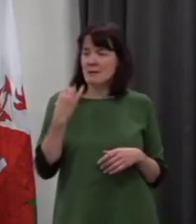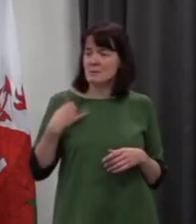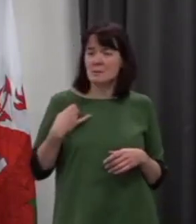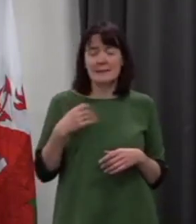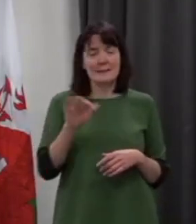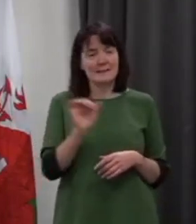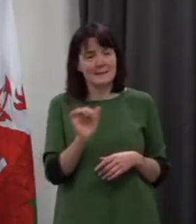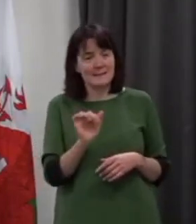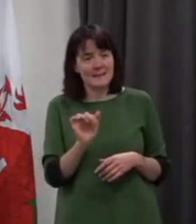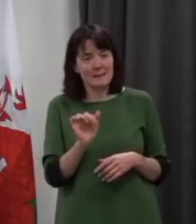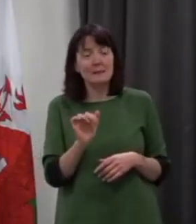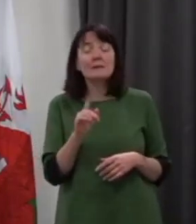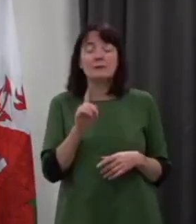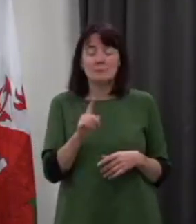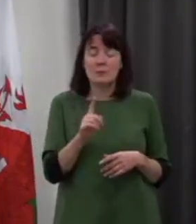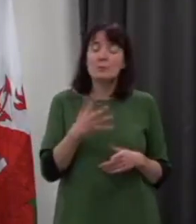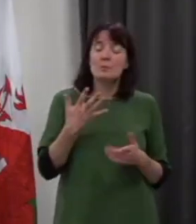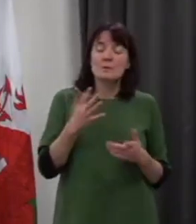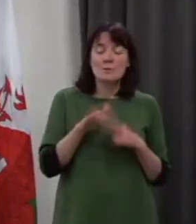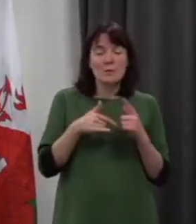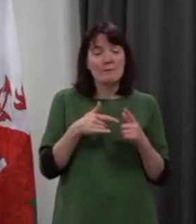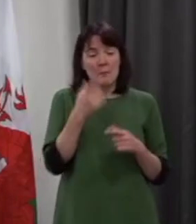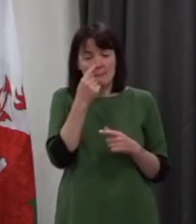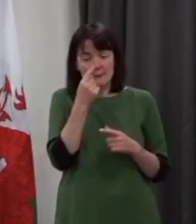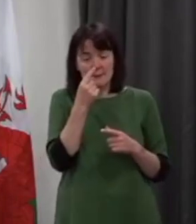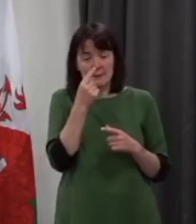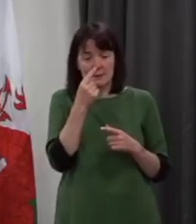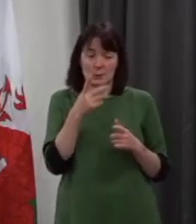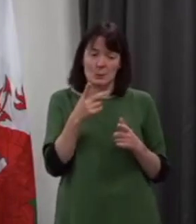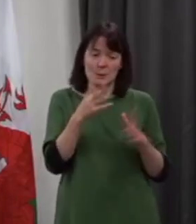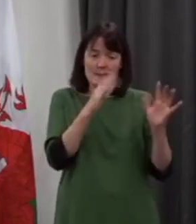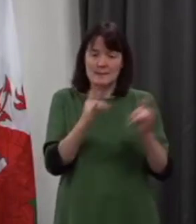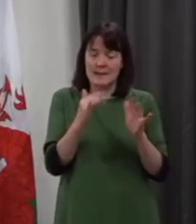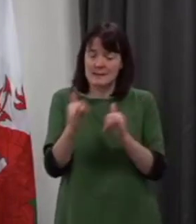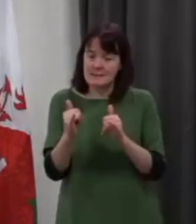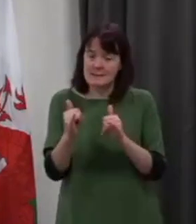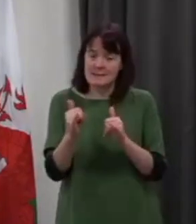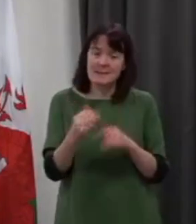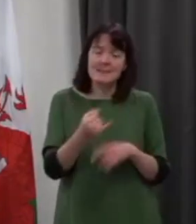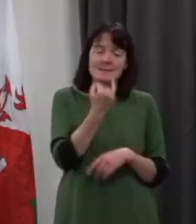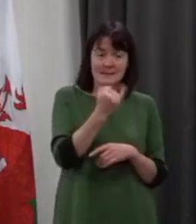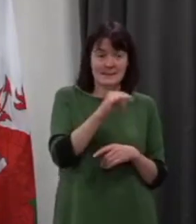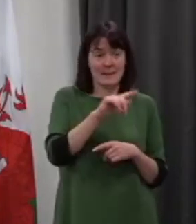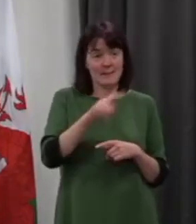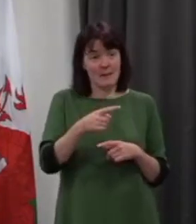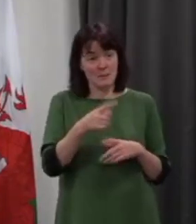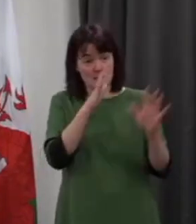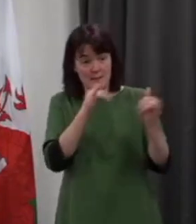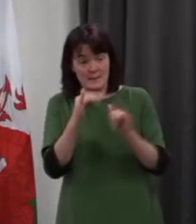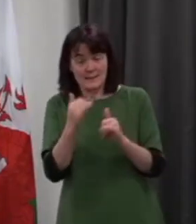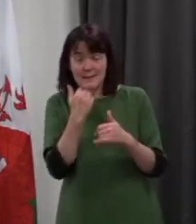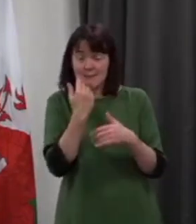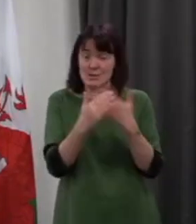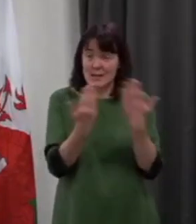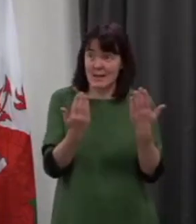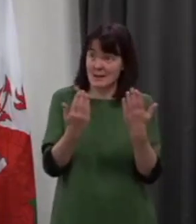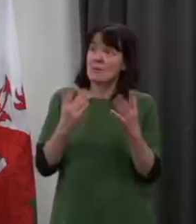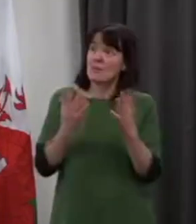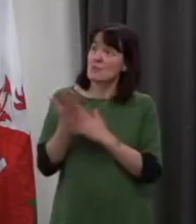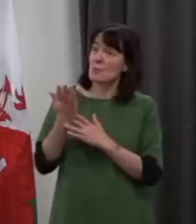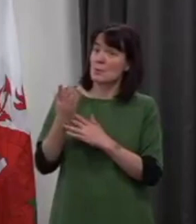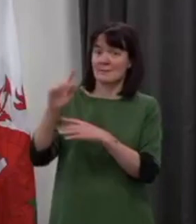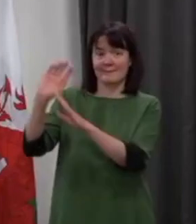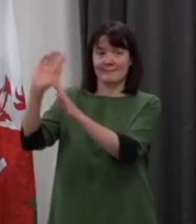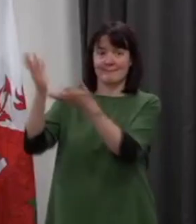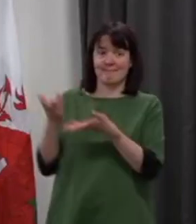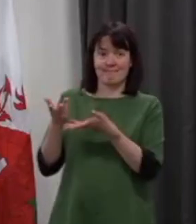our ability to get to about 1,000 tests a day, because the additional 5,000 tests a day that we're due to get. I have also said that this